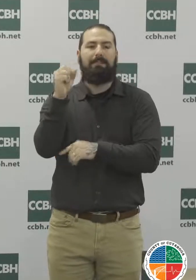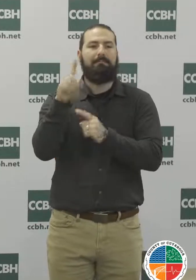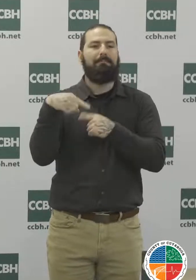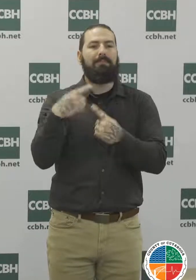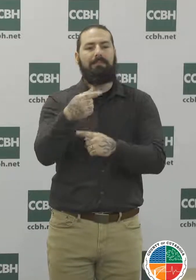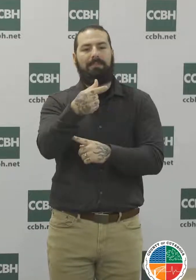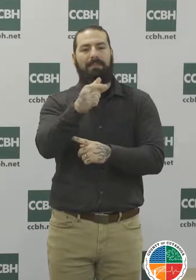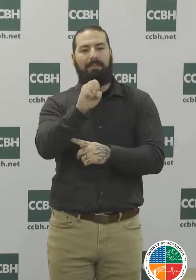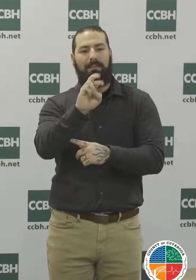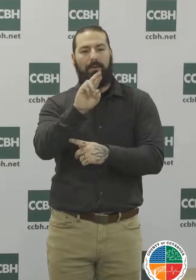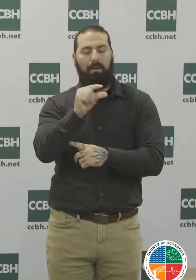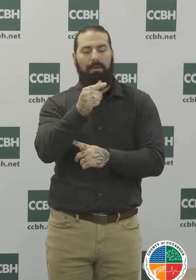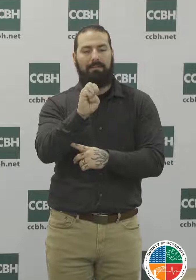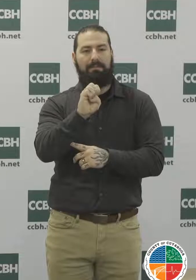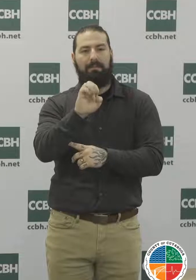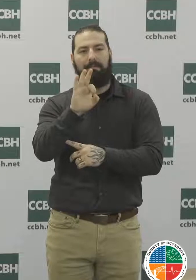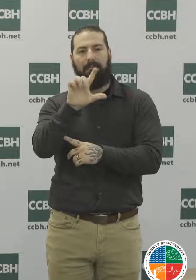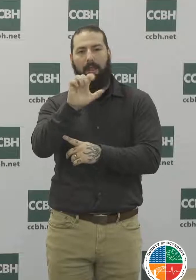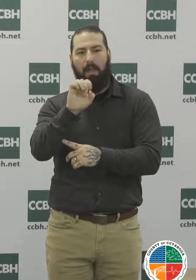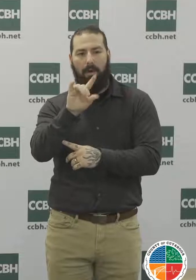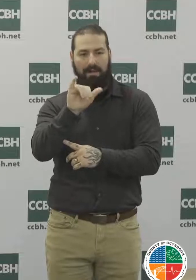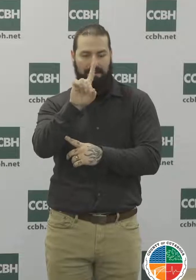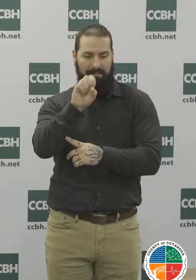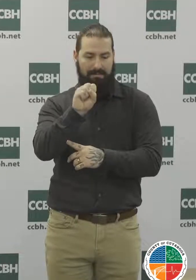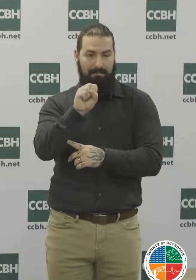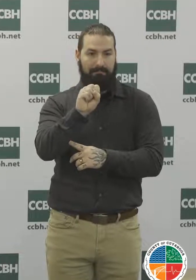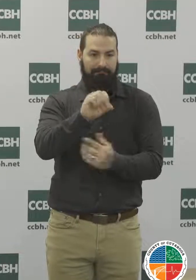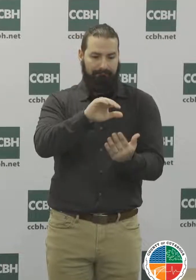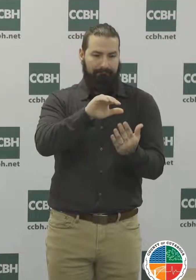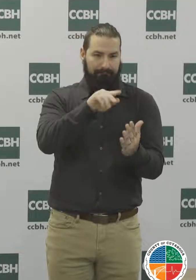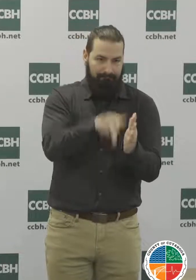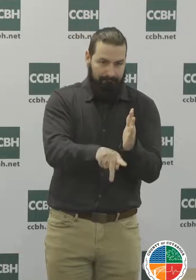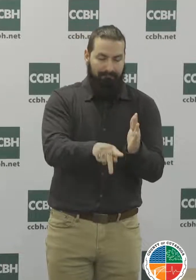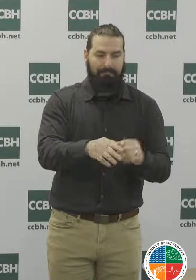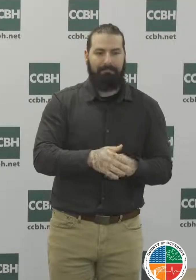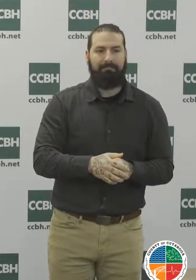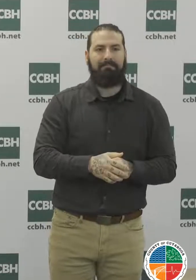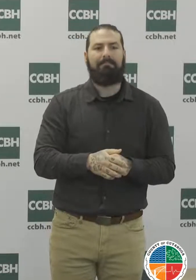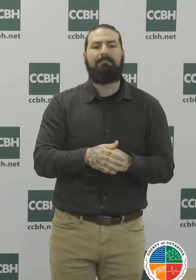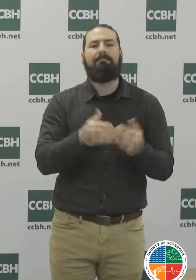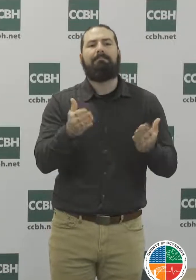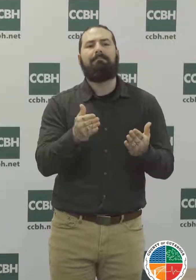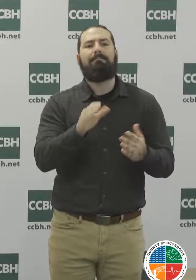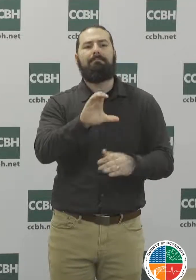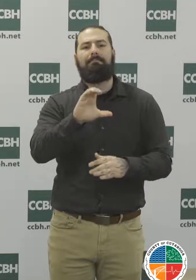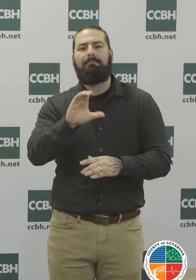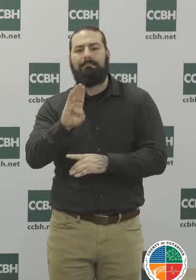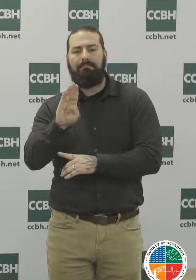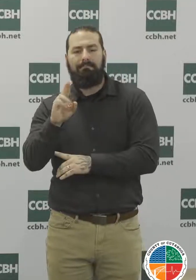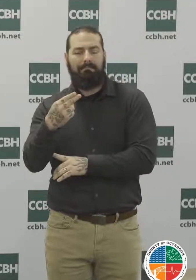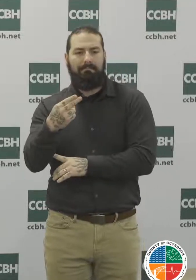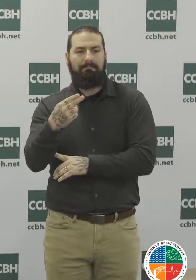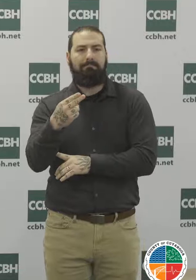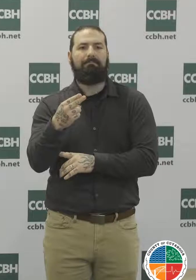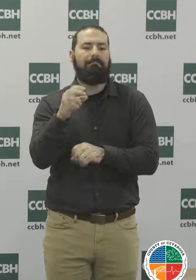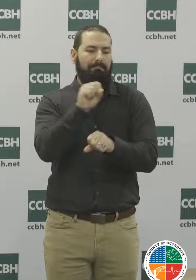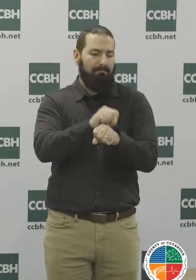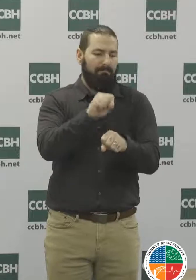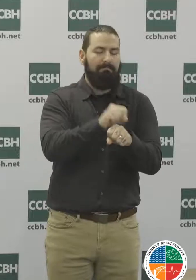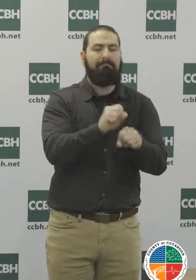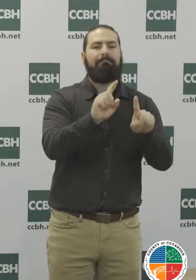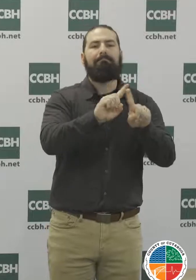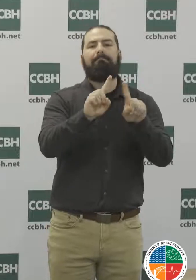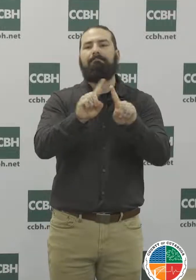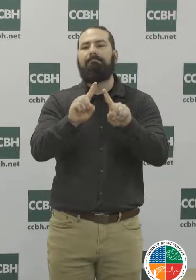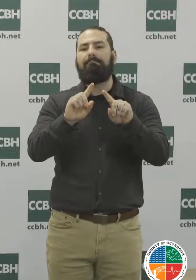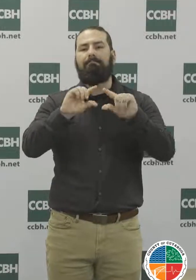have worked here at CCBH with partners across the community for a number of years in HIP Cuyahoga, and where